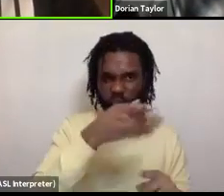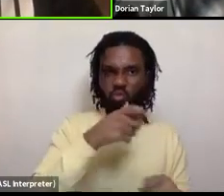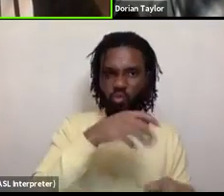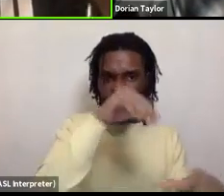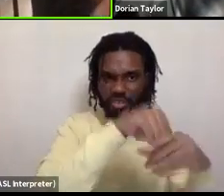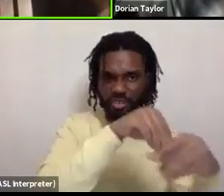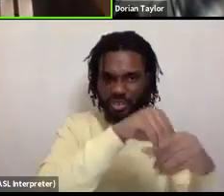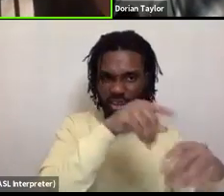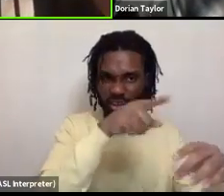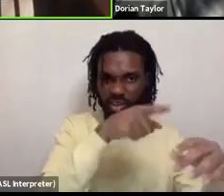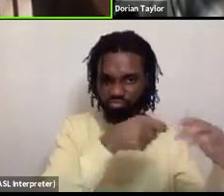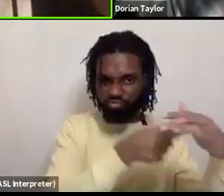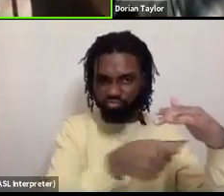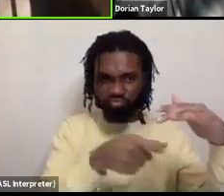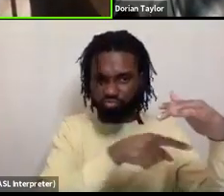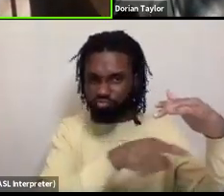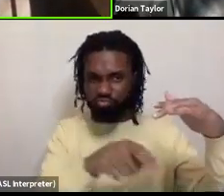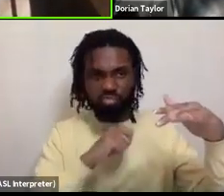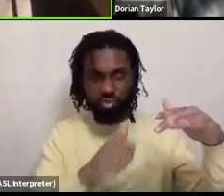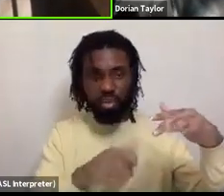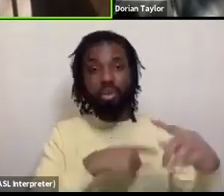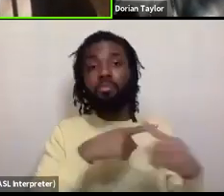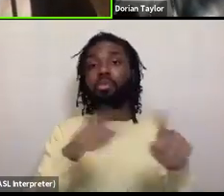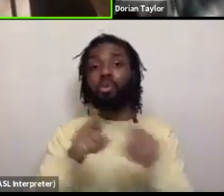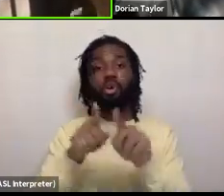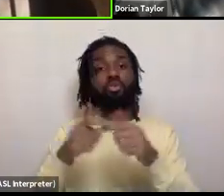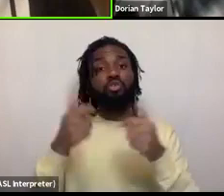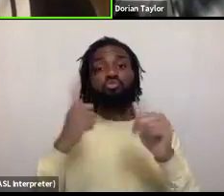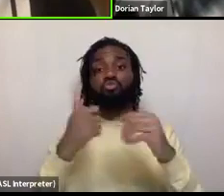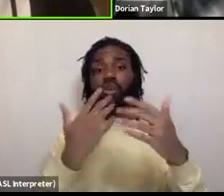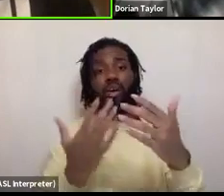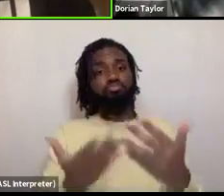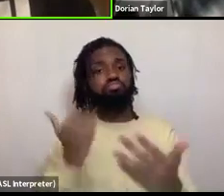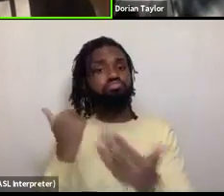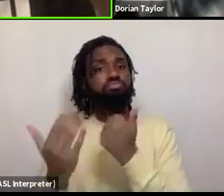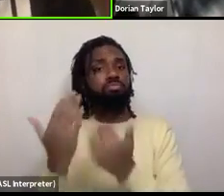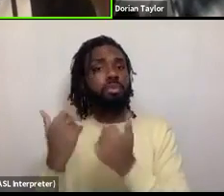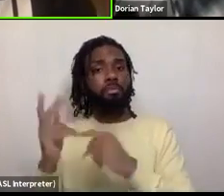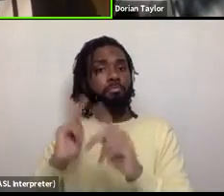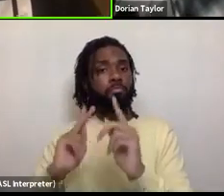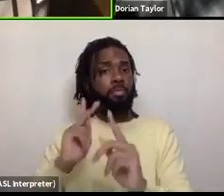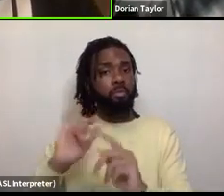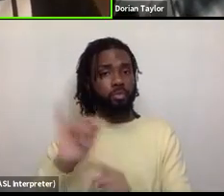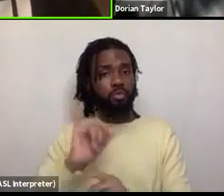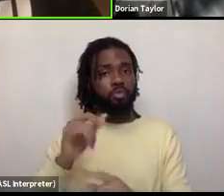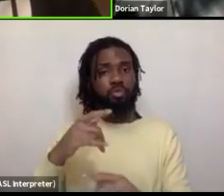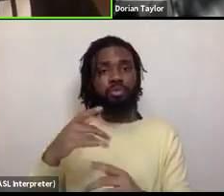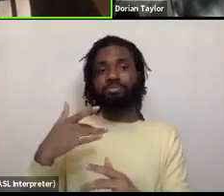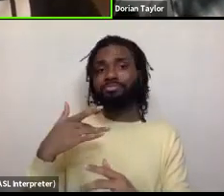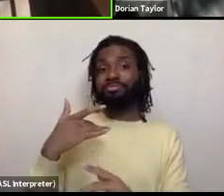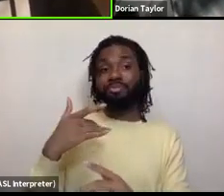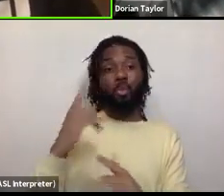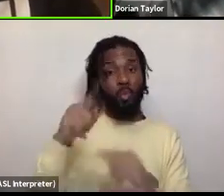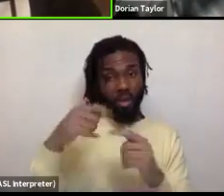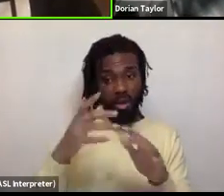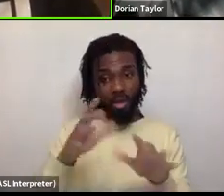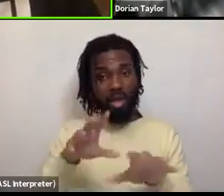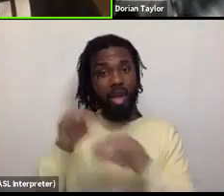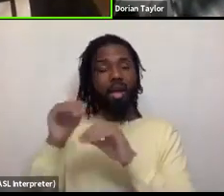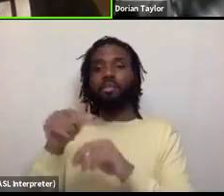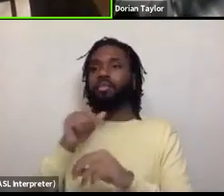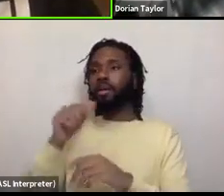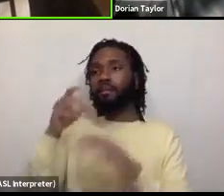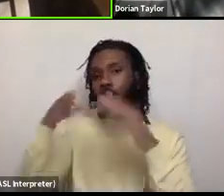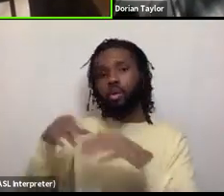the movements to decarcerate jails and prisons were not focused on psych institutions and asylums